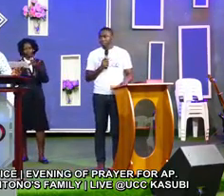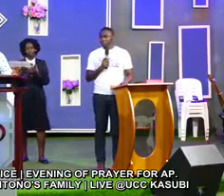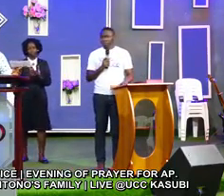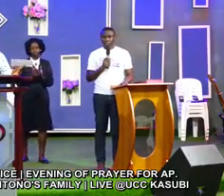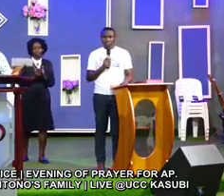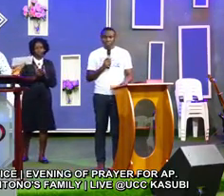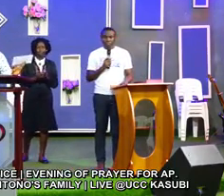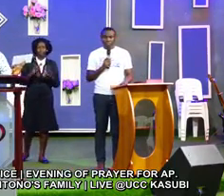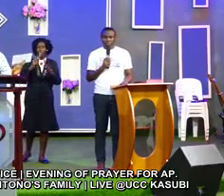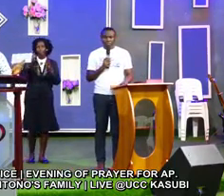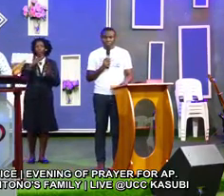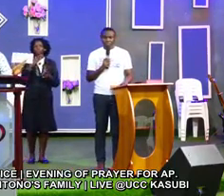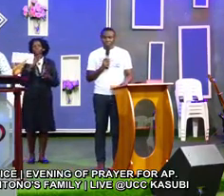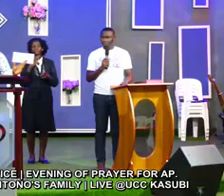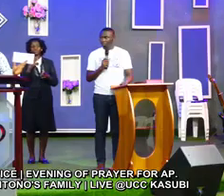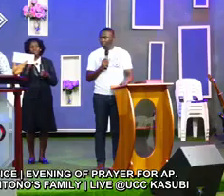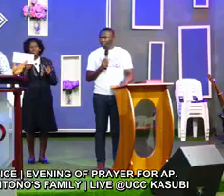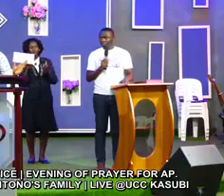Tusigaza meka.